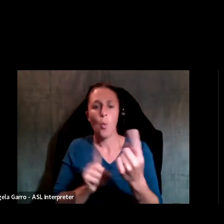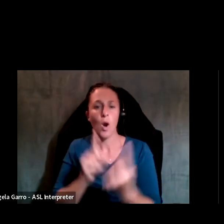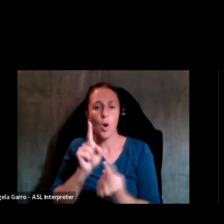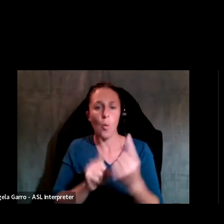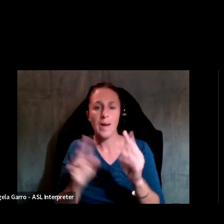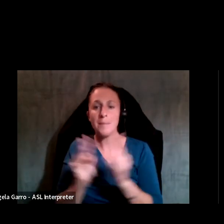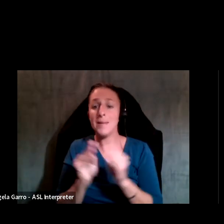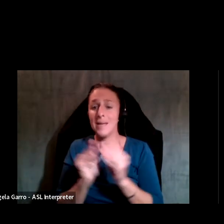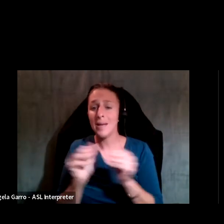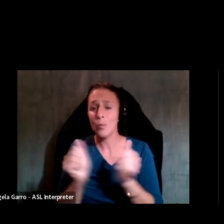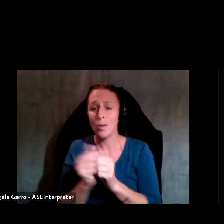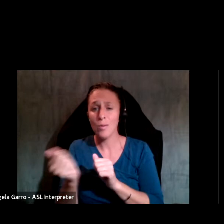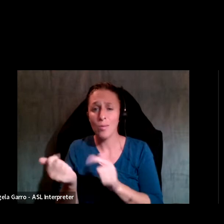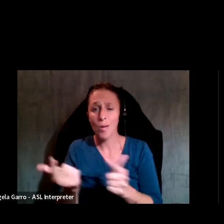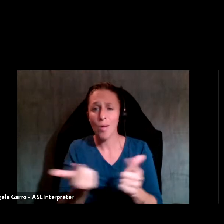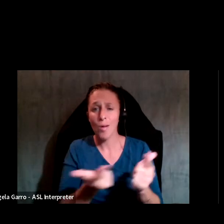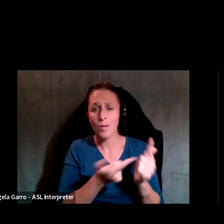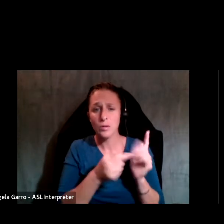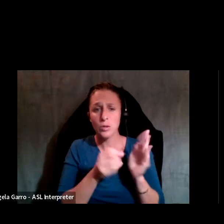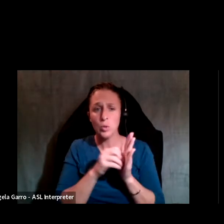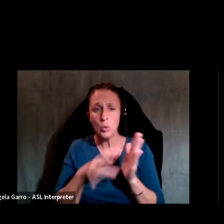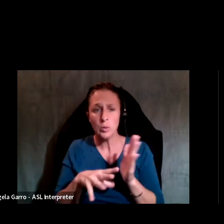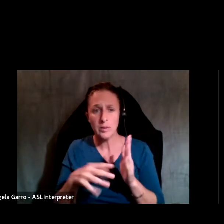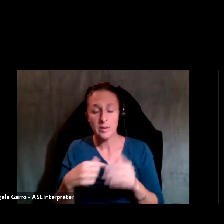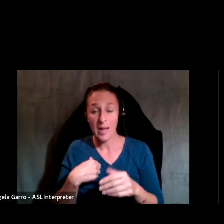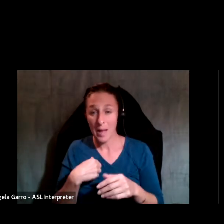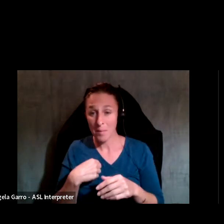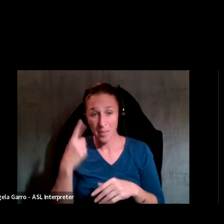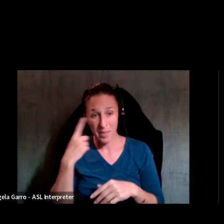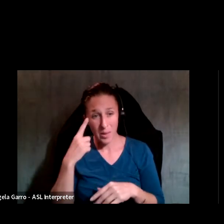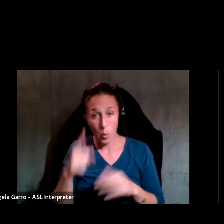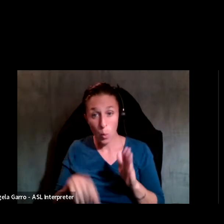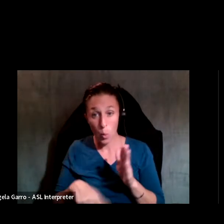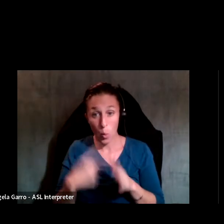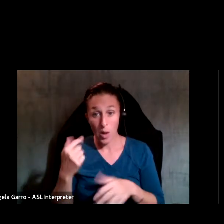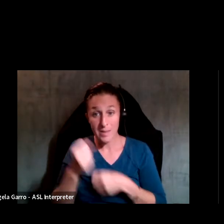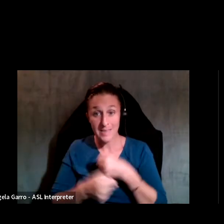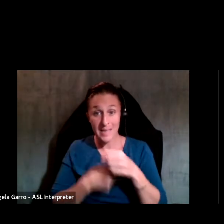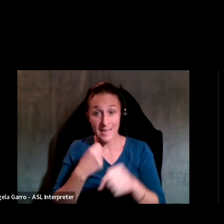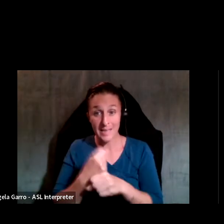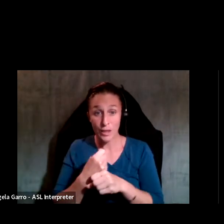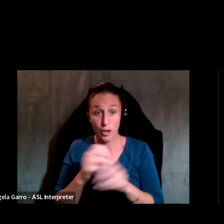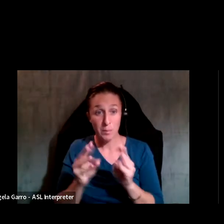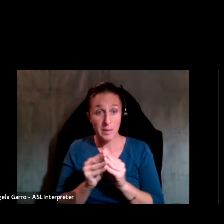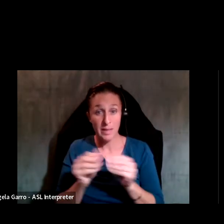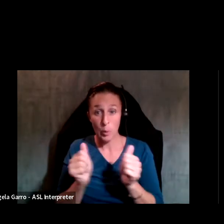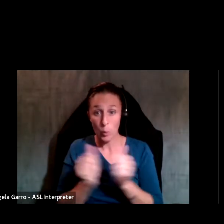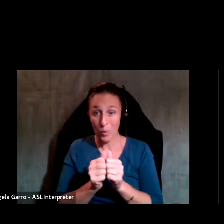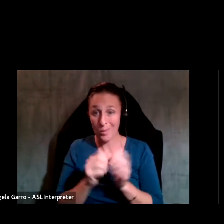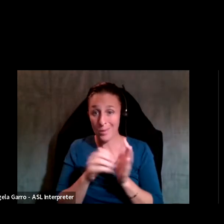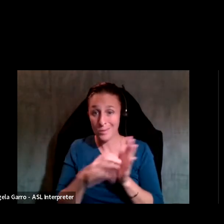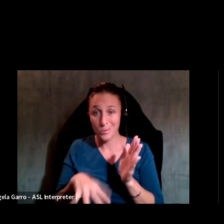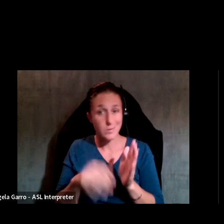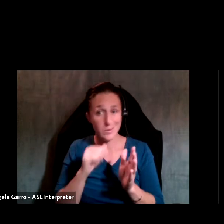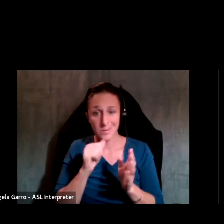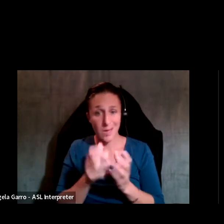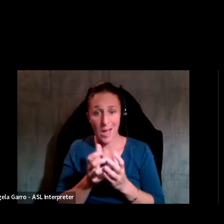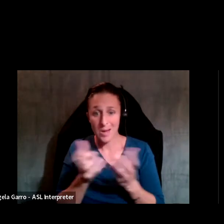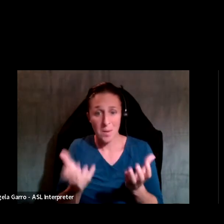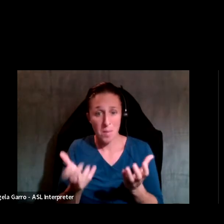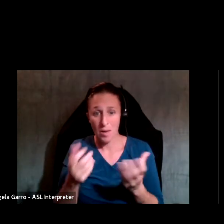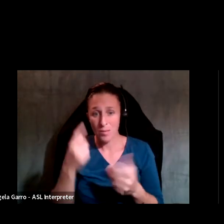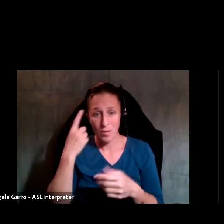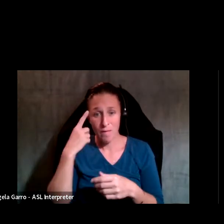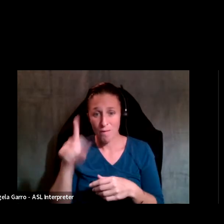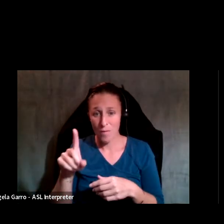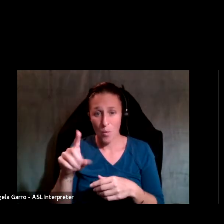and I'm kind of thinking a once a year meeting with a student is not much for a counselor, and that